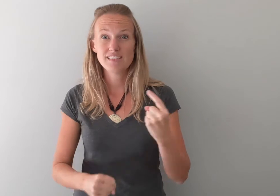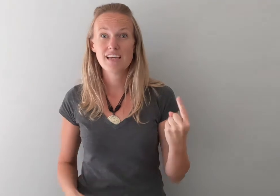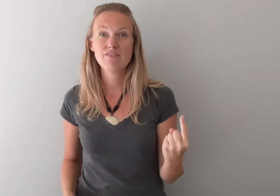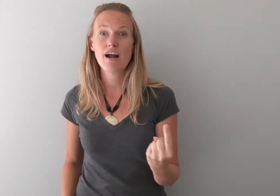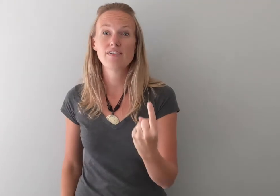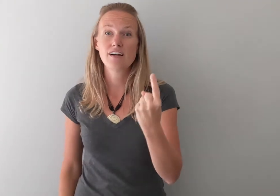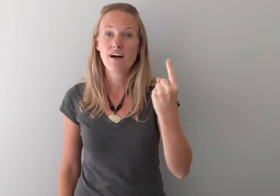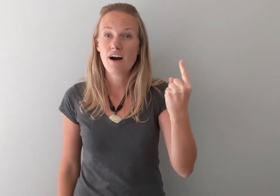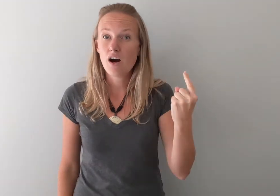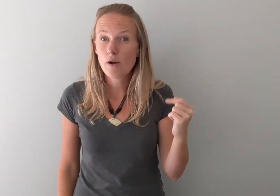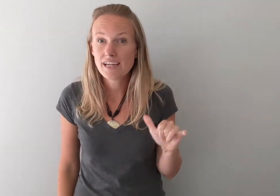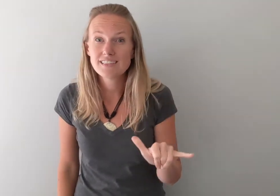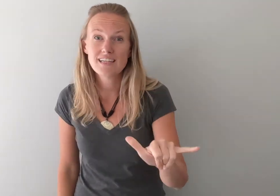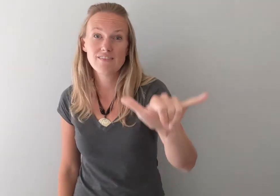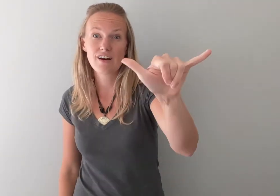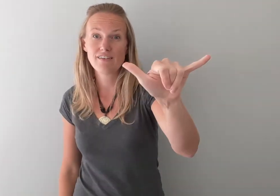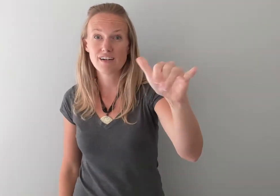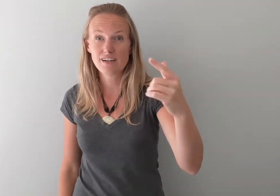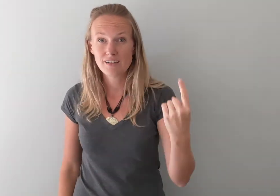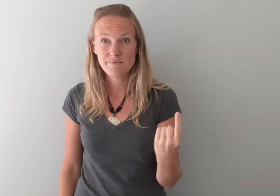again forever. Always and forever.